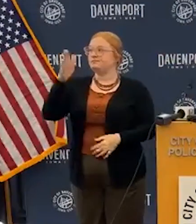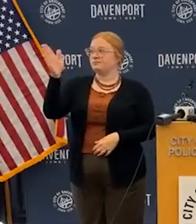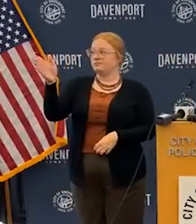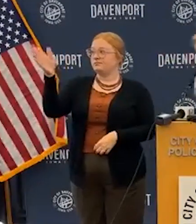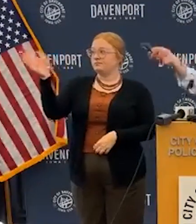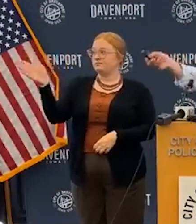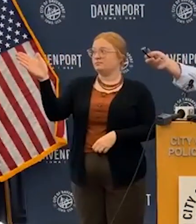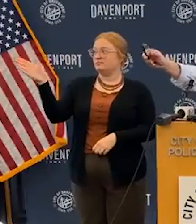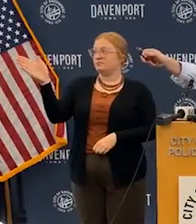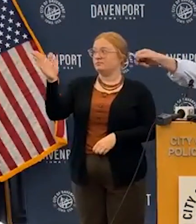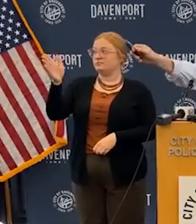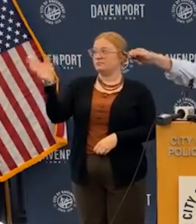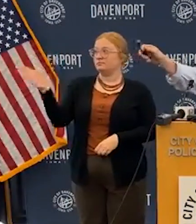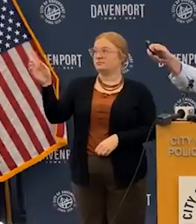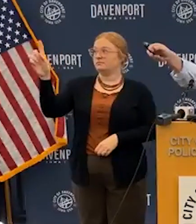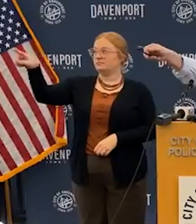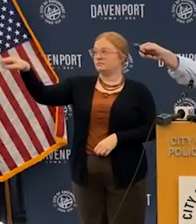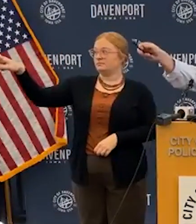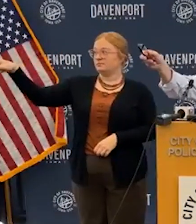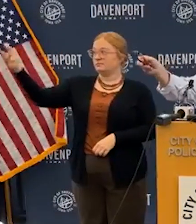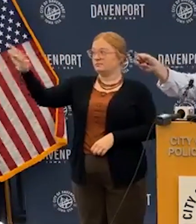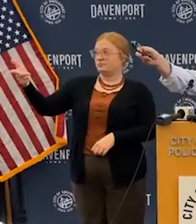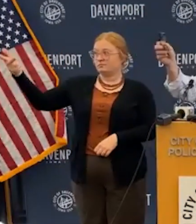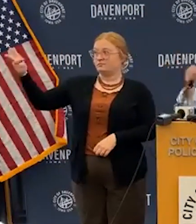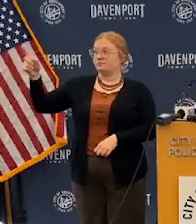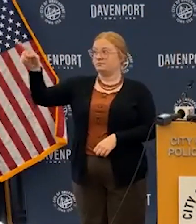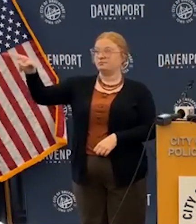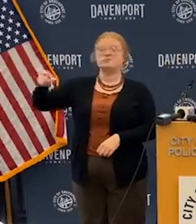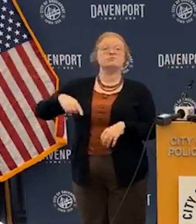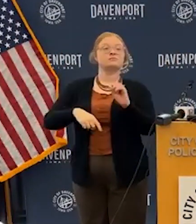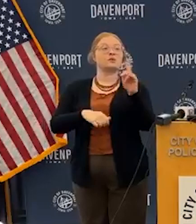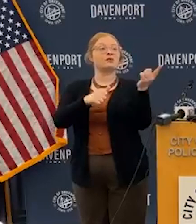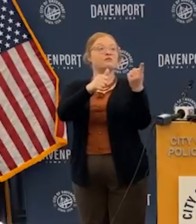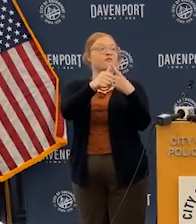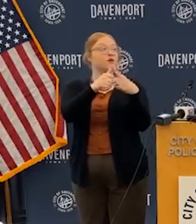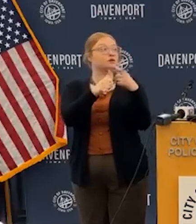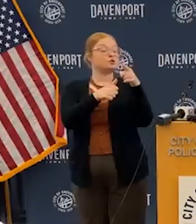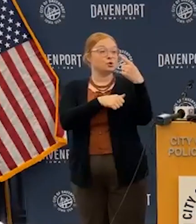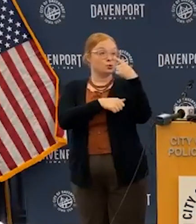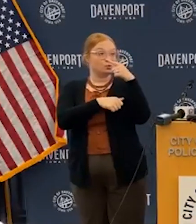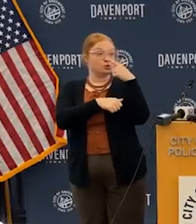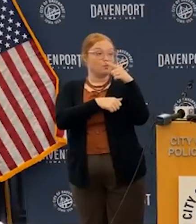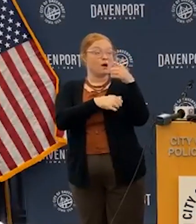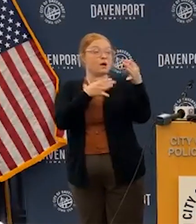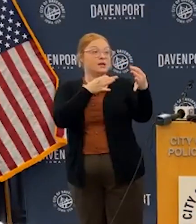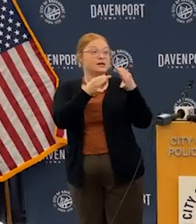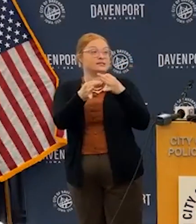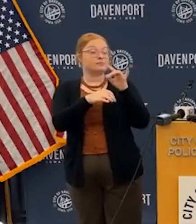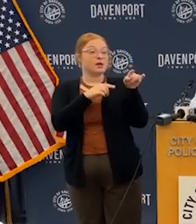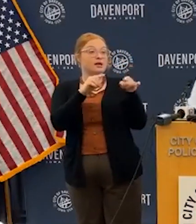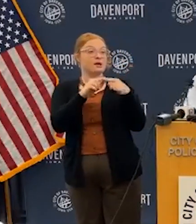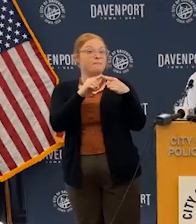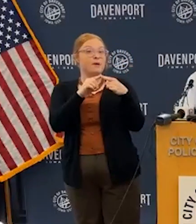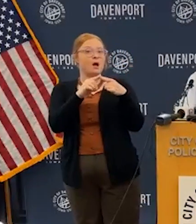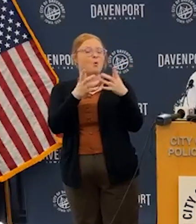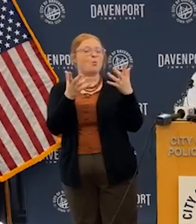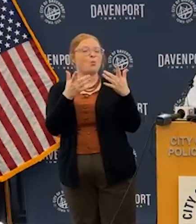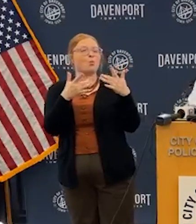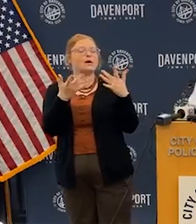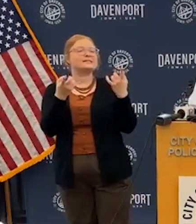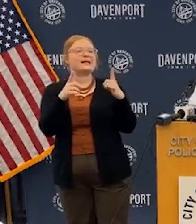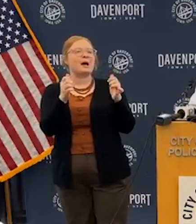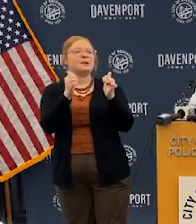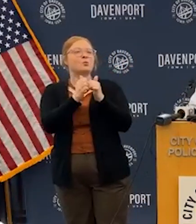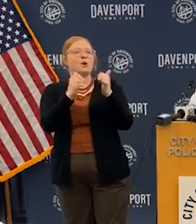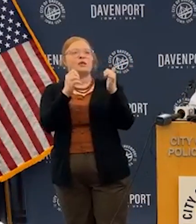ding. Sir. Just first, can you give us just the latest on the status of the demolition? Secondly, in previous... Let me go